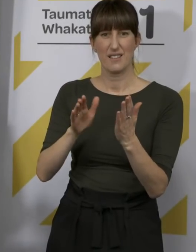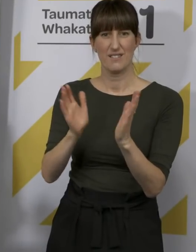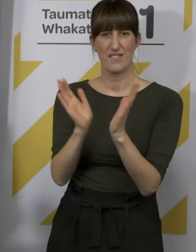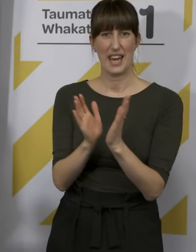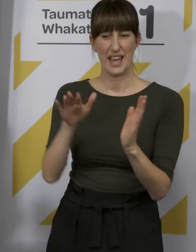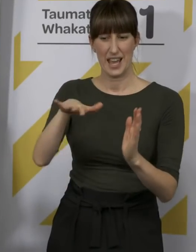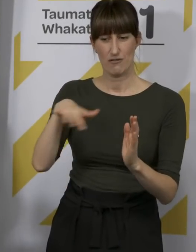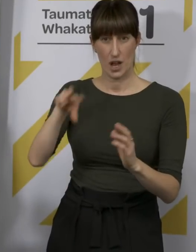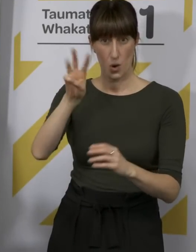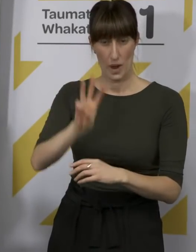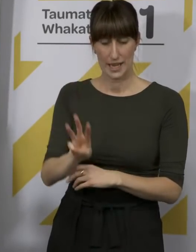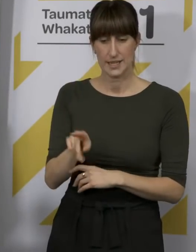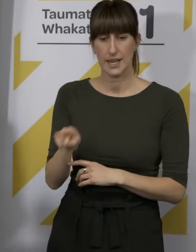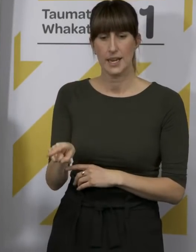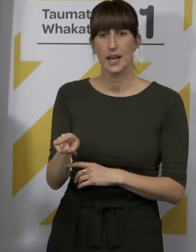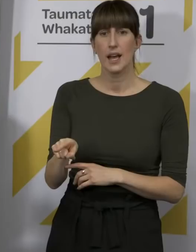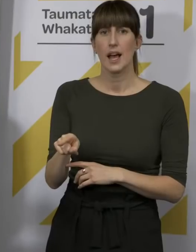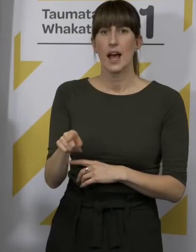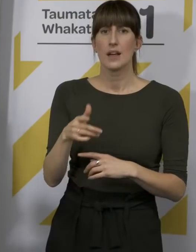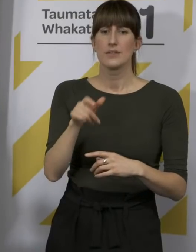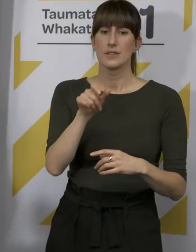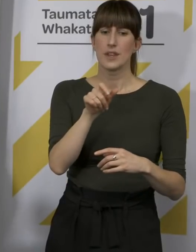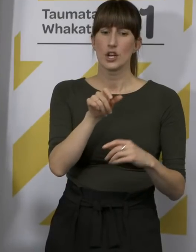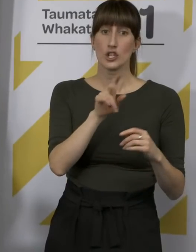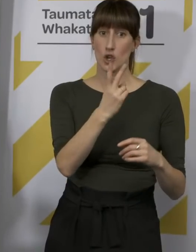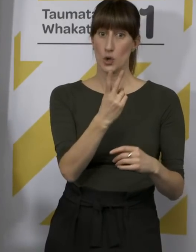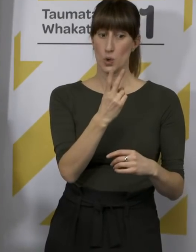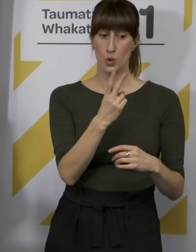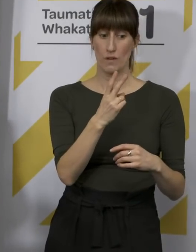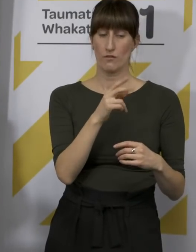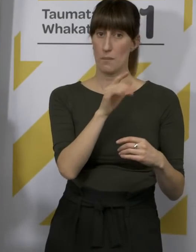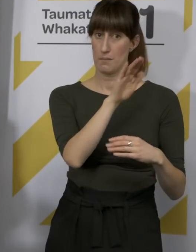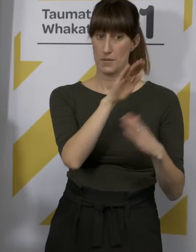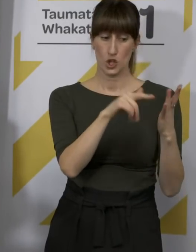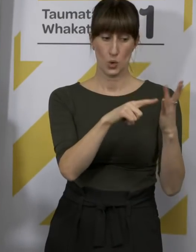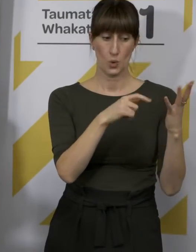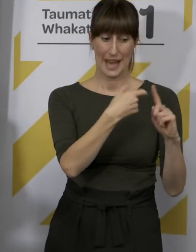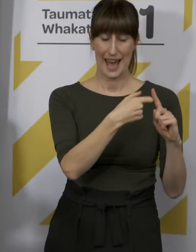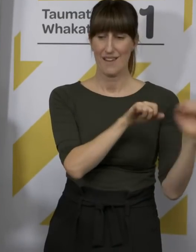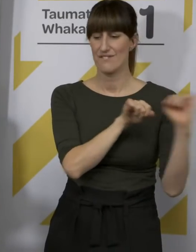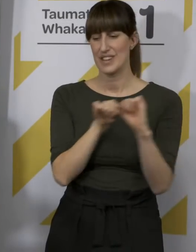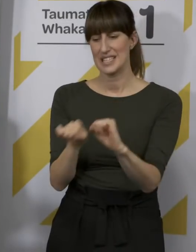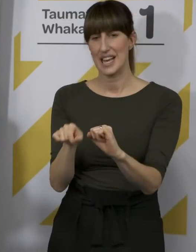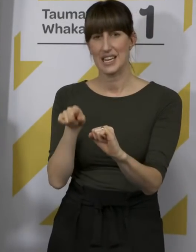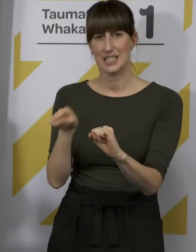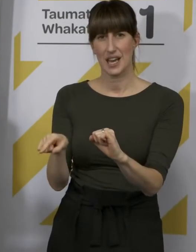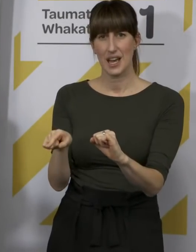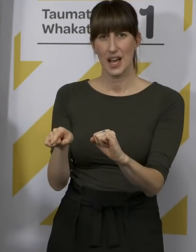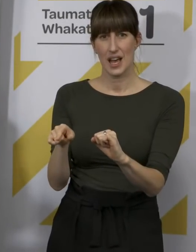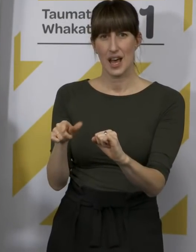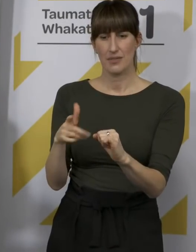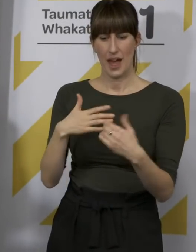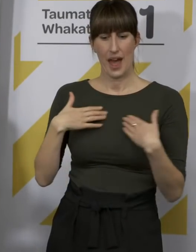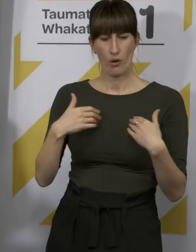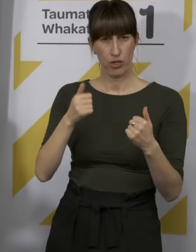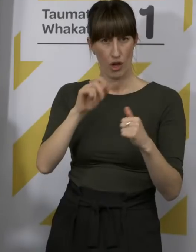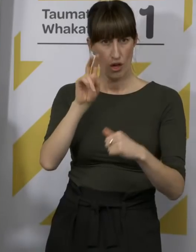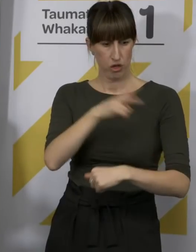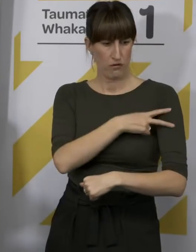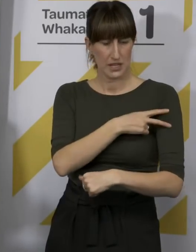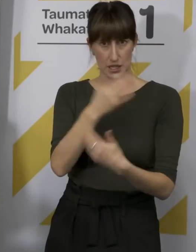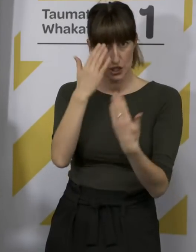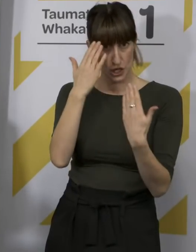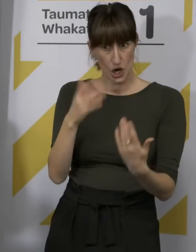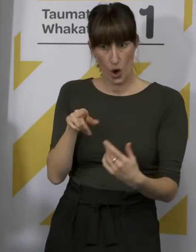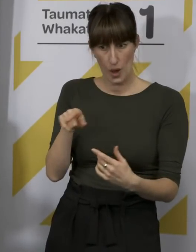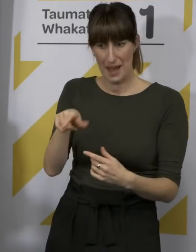just spoken with the Medical Officer of Health about this. So there was, as I said last week, there was a number of people that came to the house to